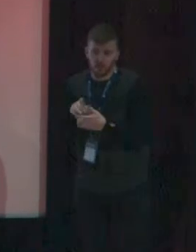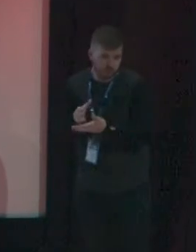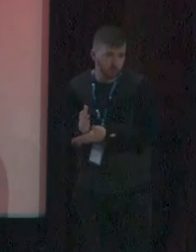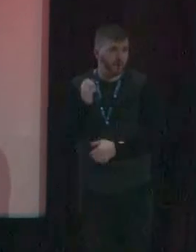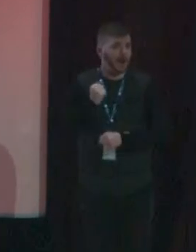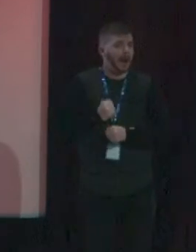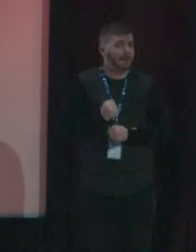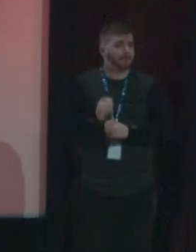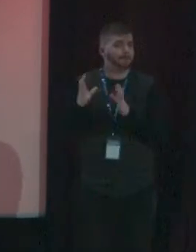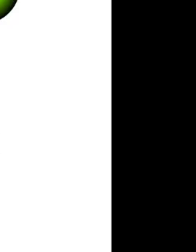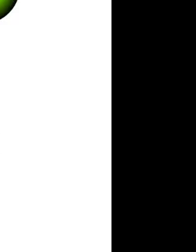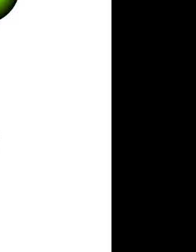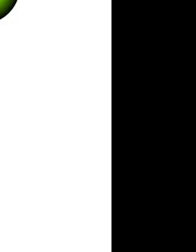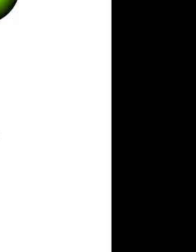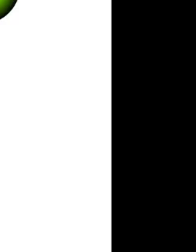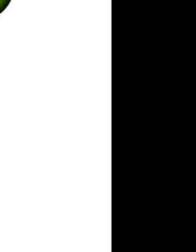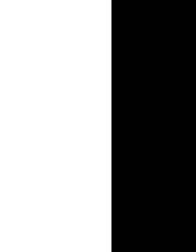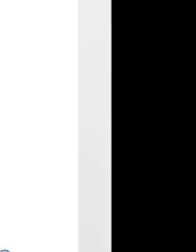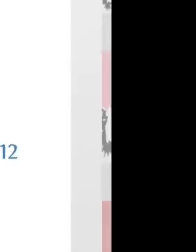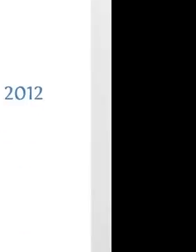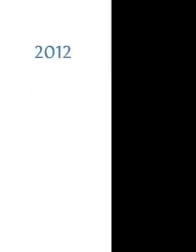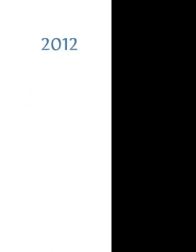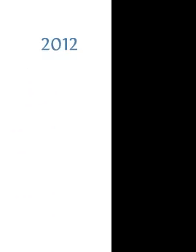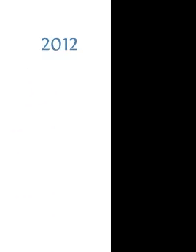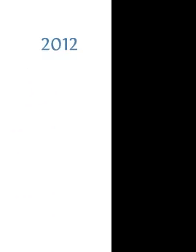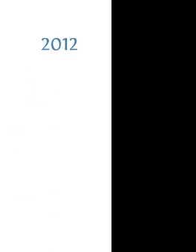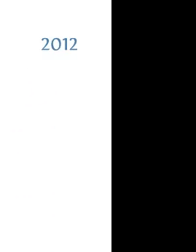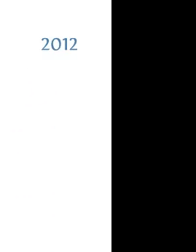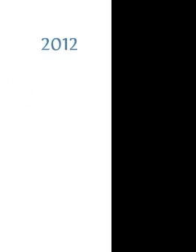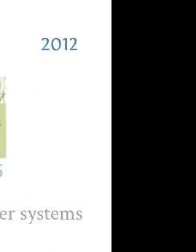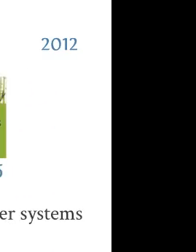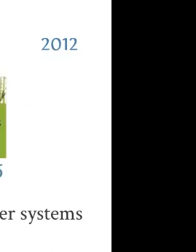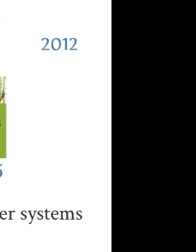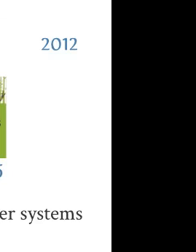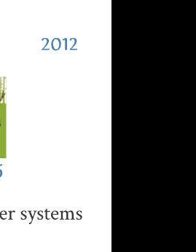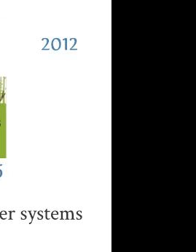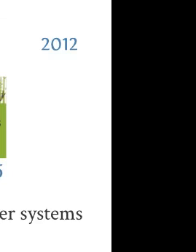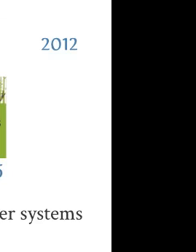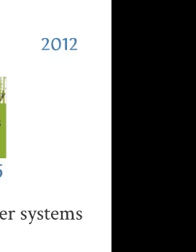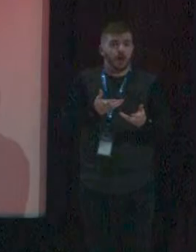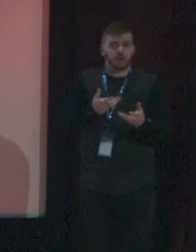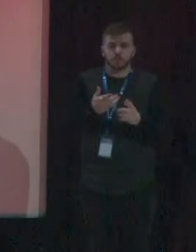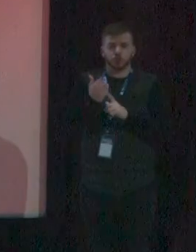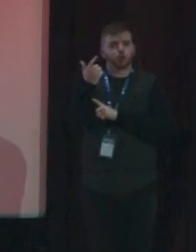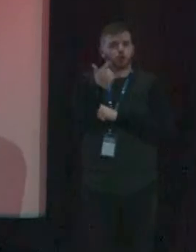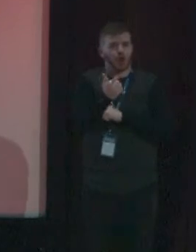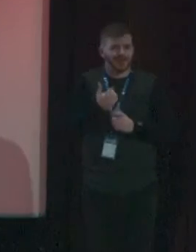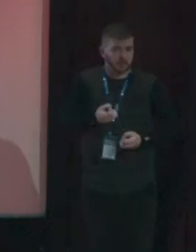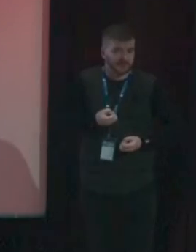with, right? This is a very, very different way of doing things, and it's inspired, in fact, Journey was